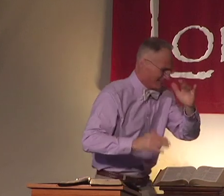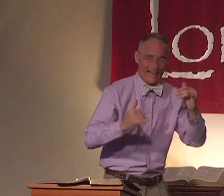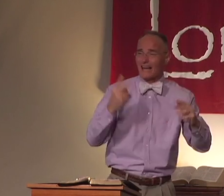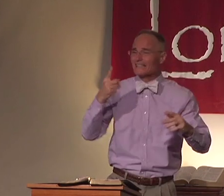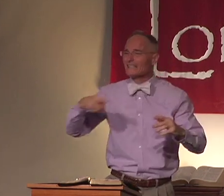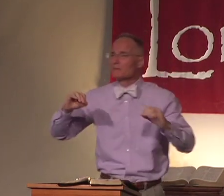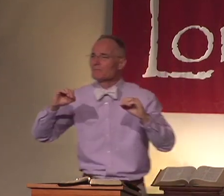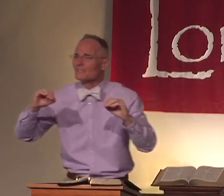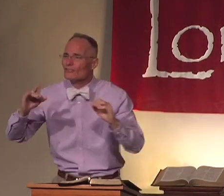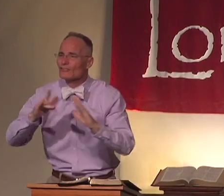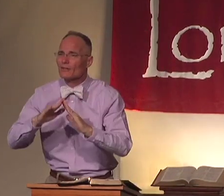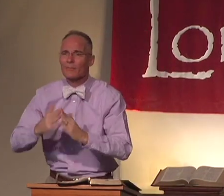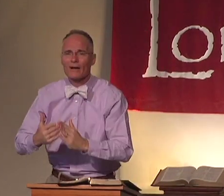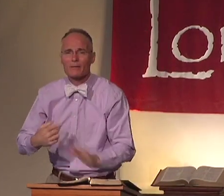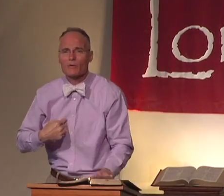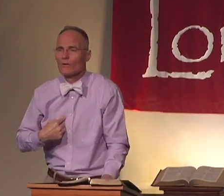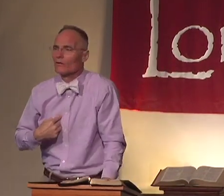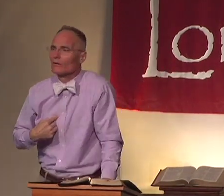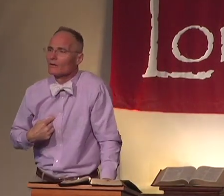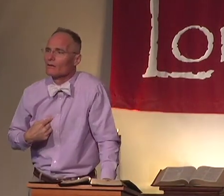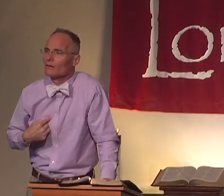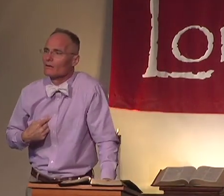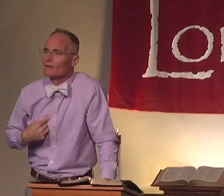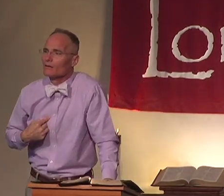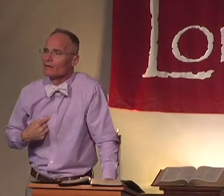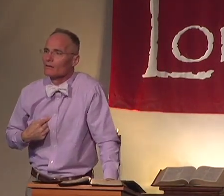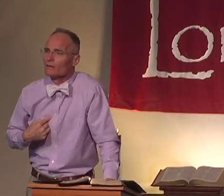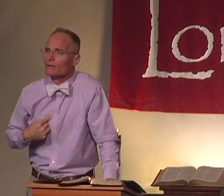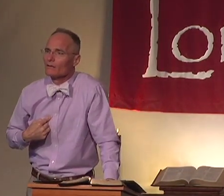do that. I have seen them teach the Bible. I've seen it.